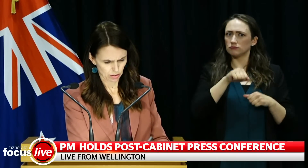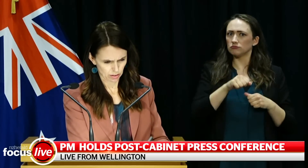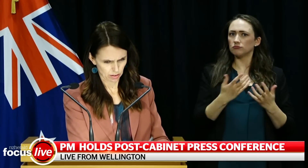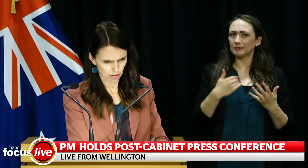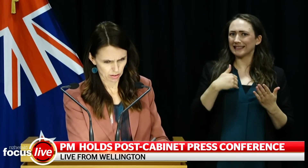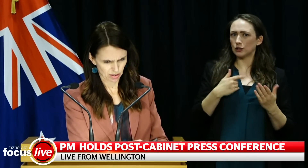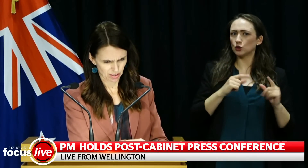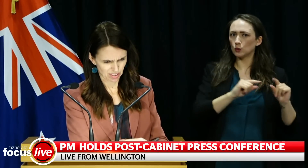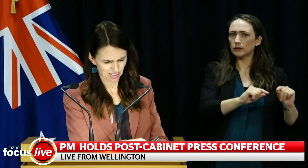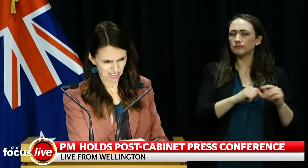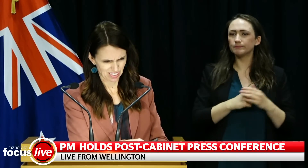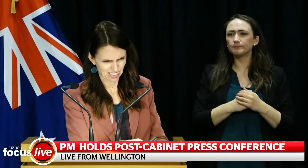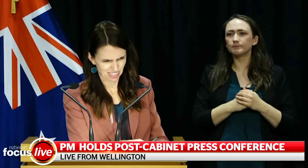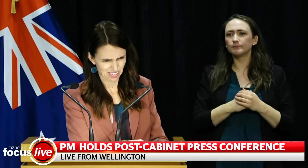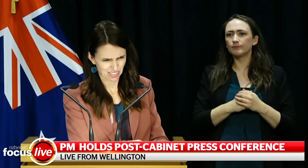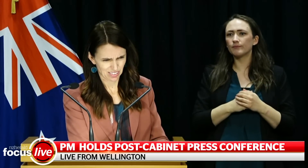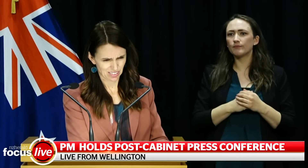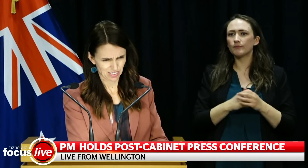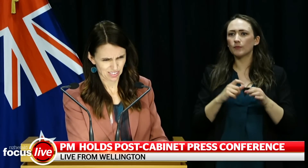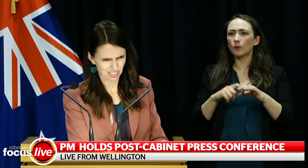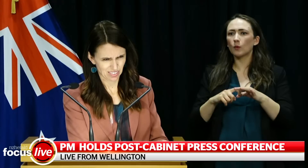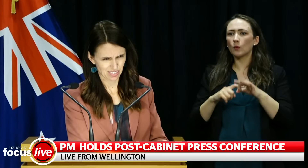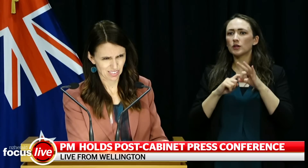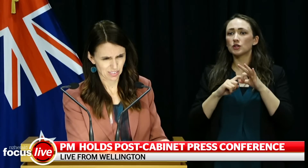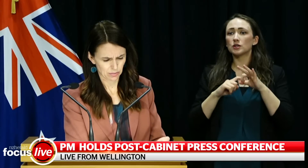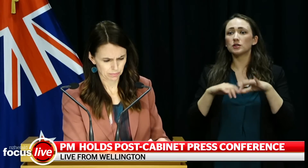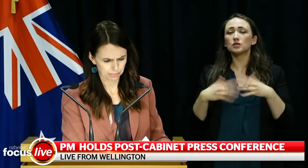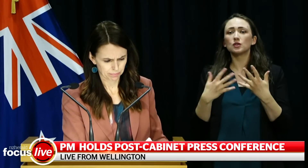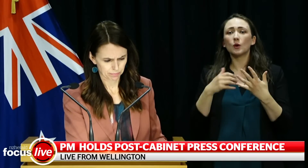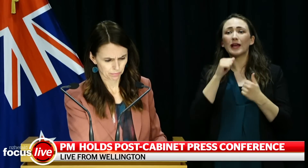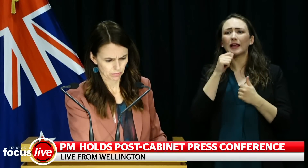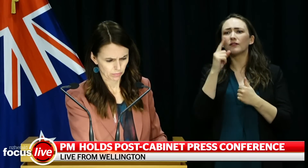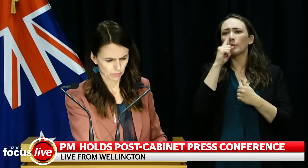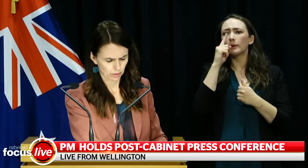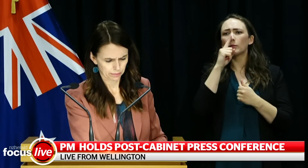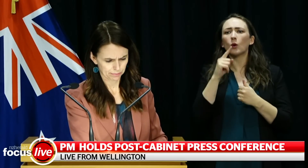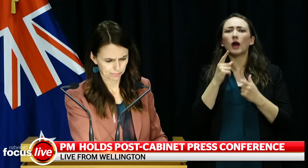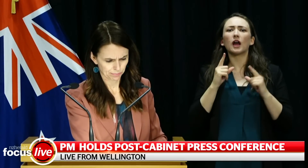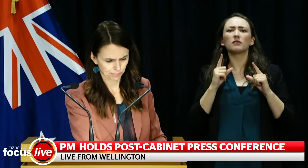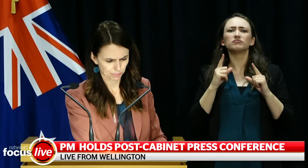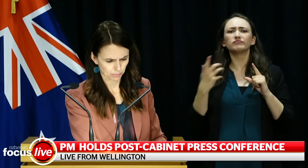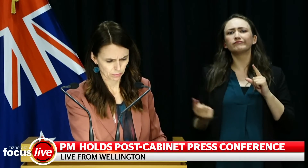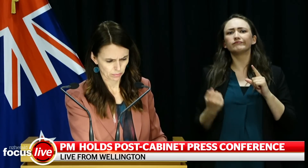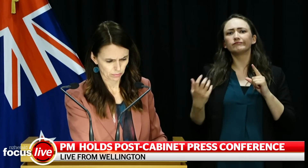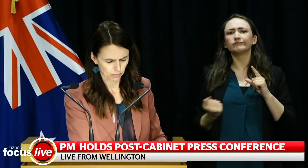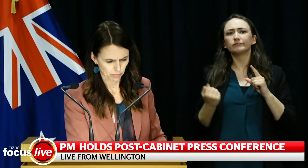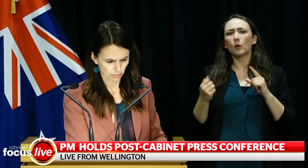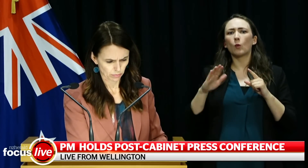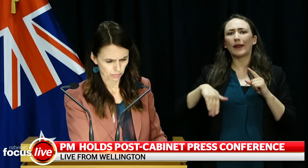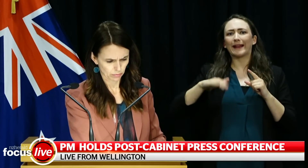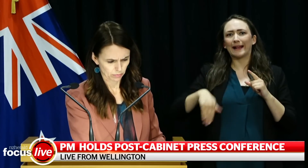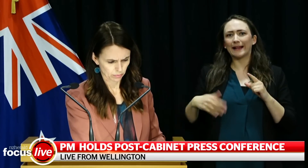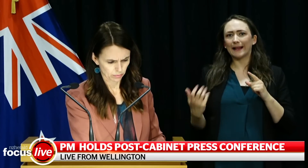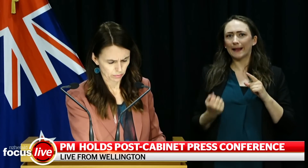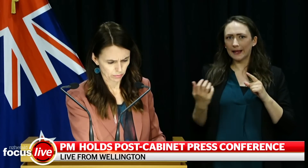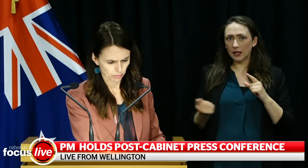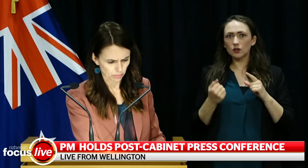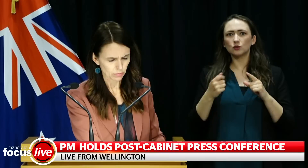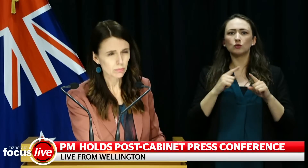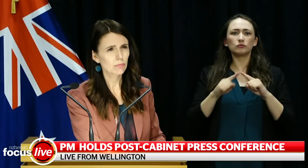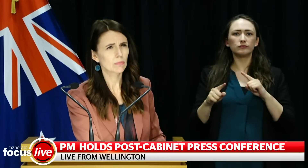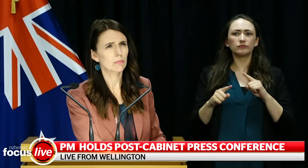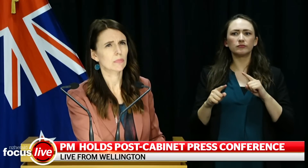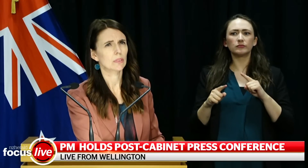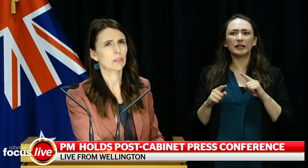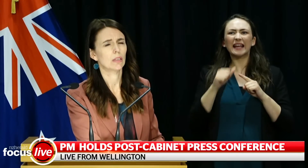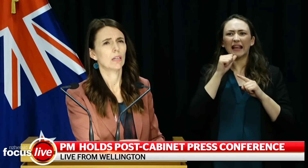job seekers with substance abuse issues to go to rehab or get treatment, and would sanction them if they didn't do so. What do you